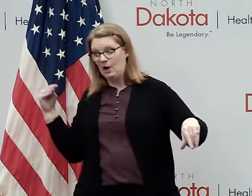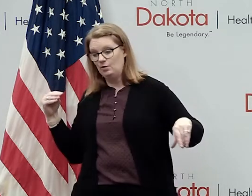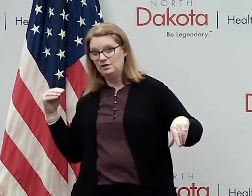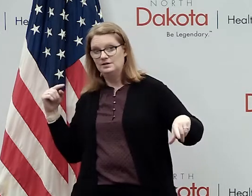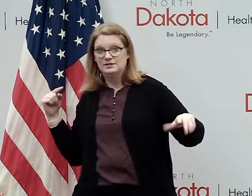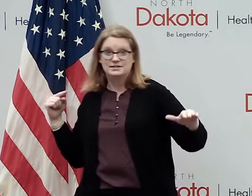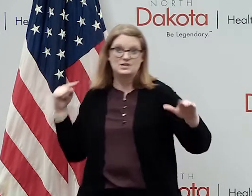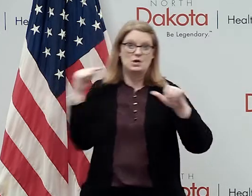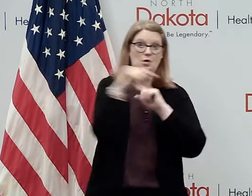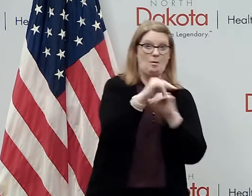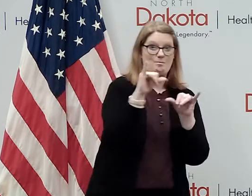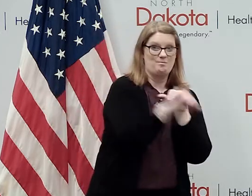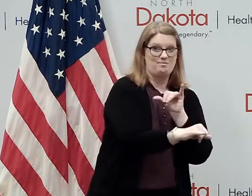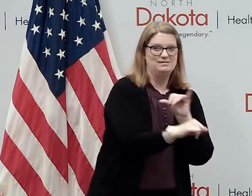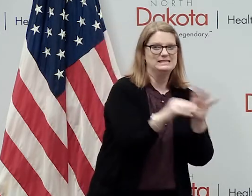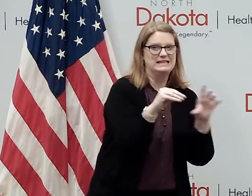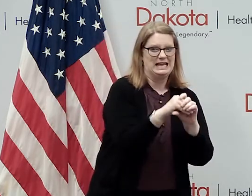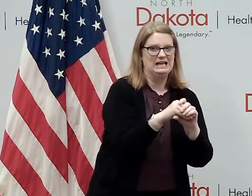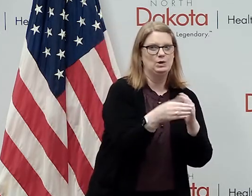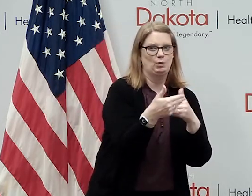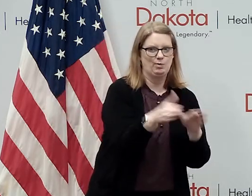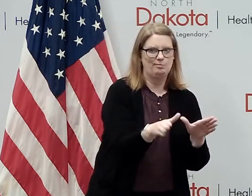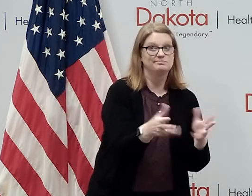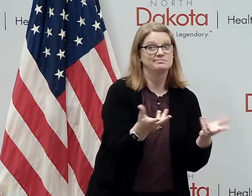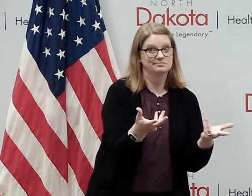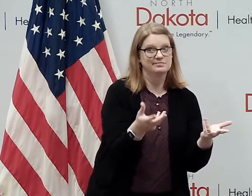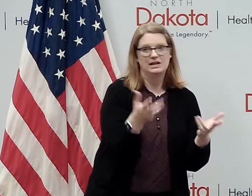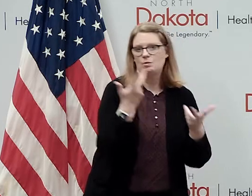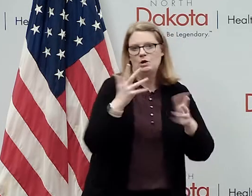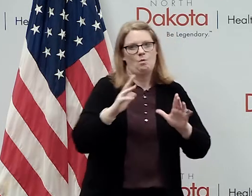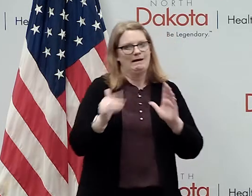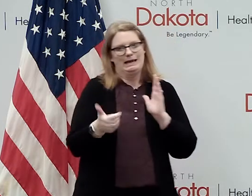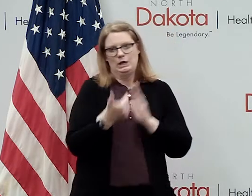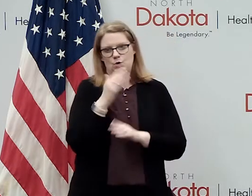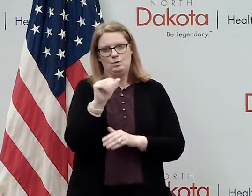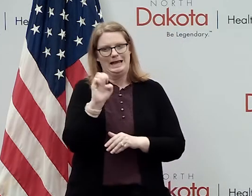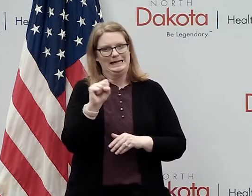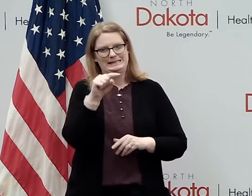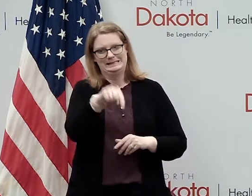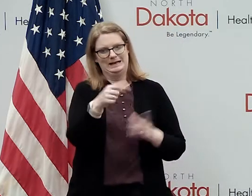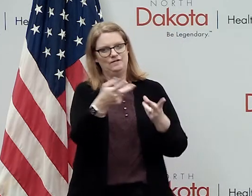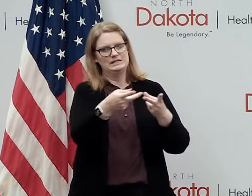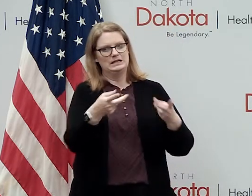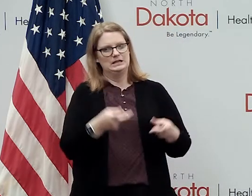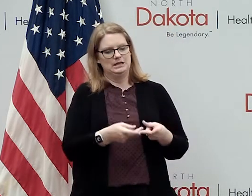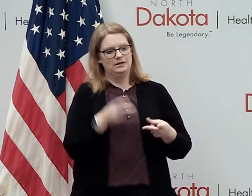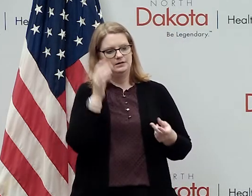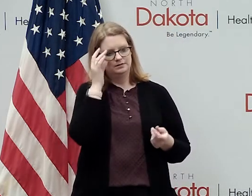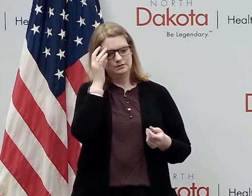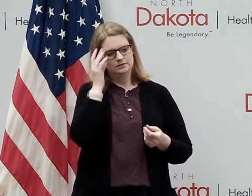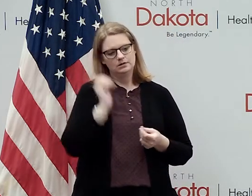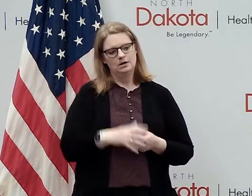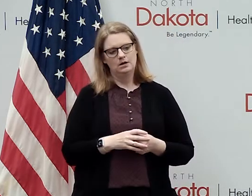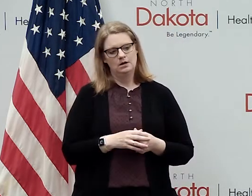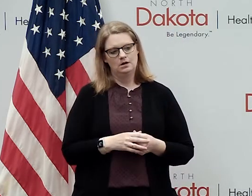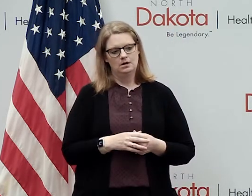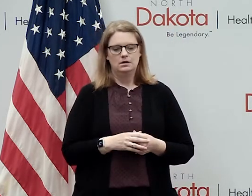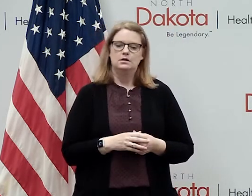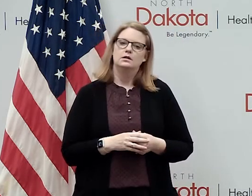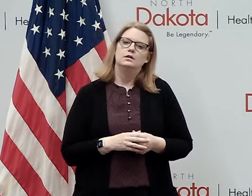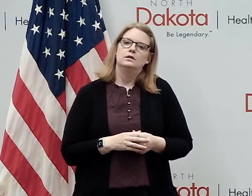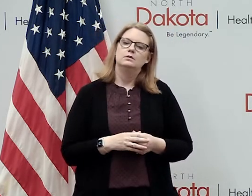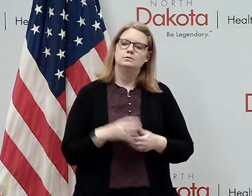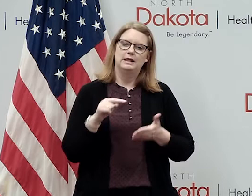whole facility or reintroducing COVID into a facility. In addition, as of this